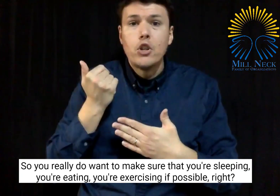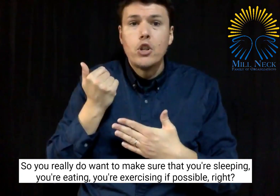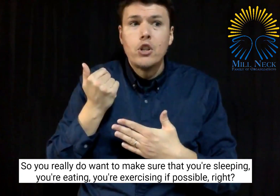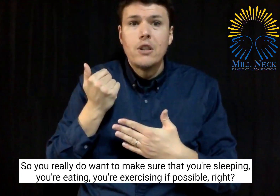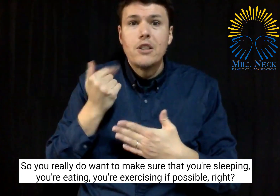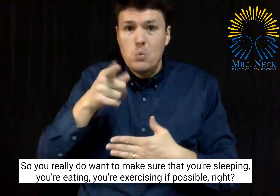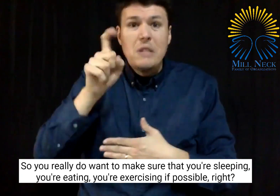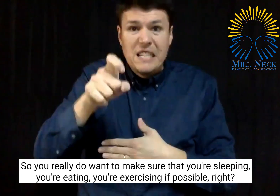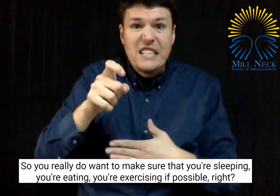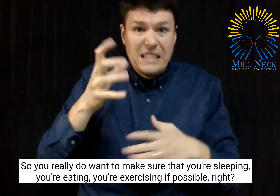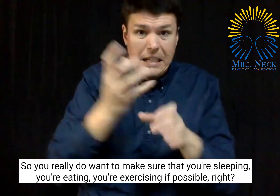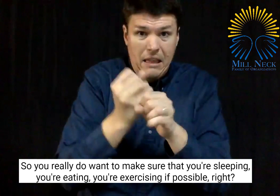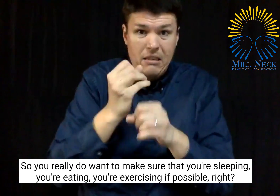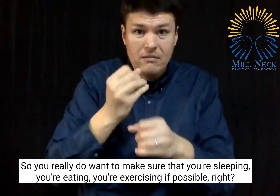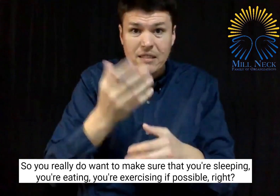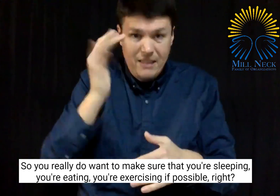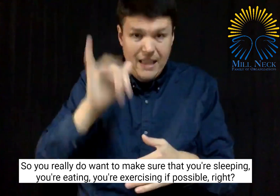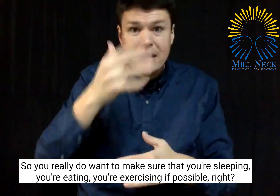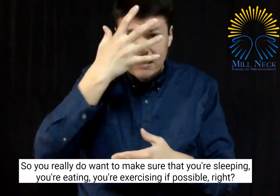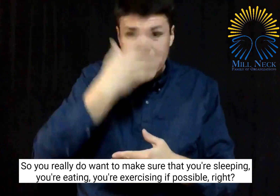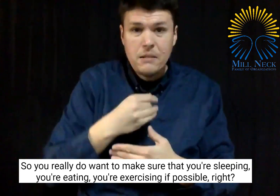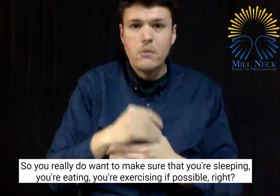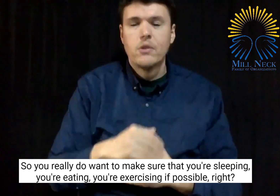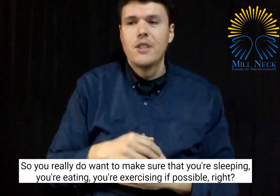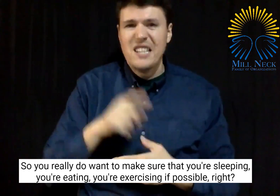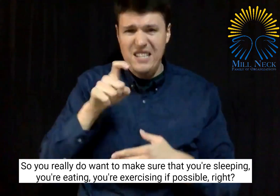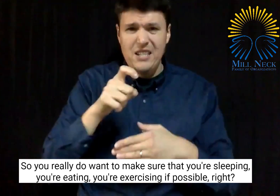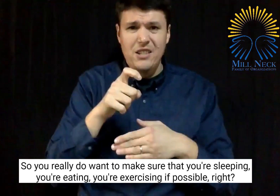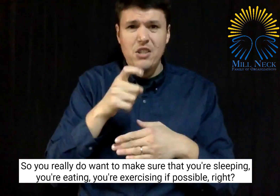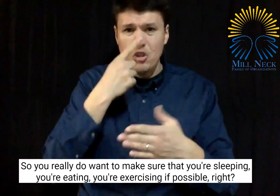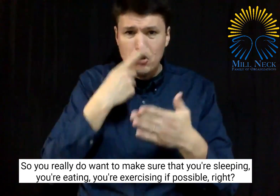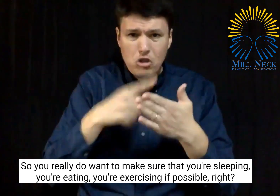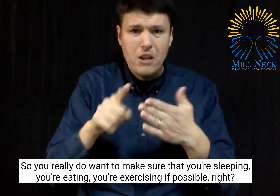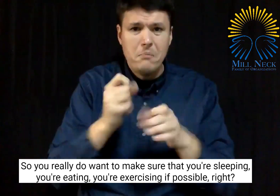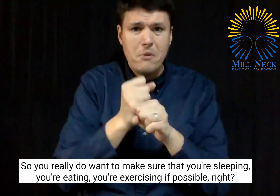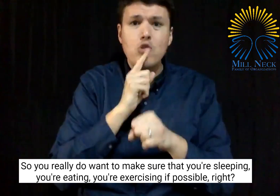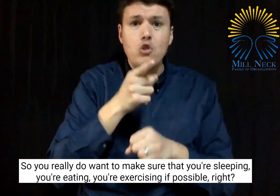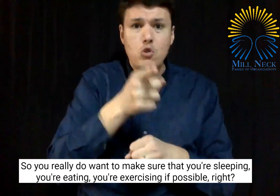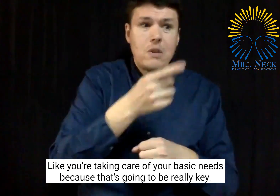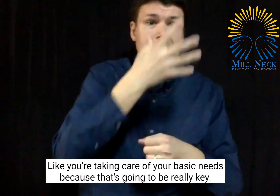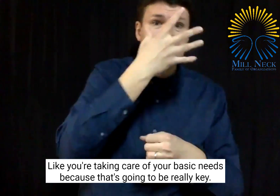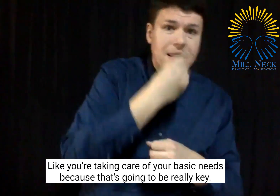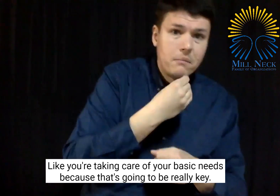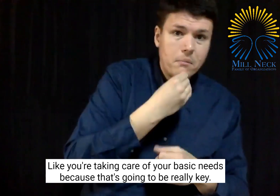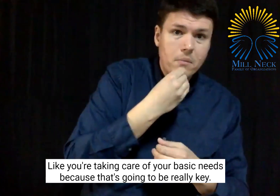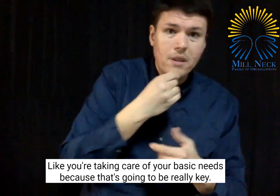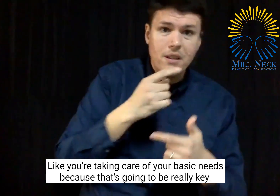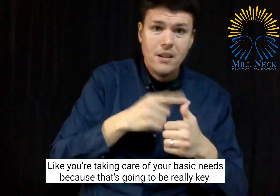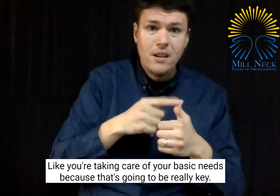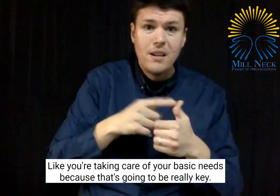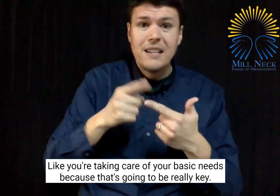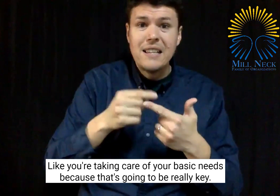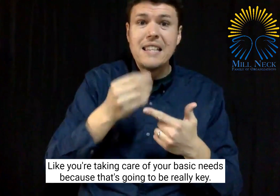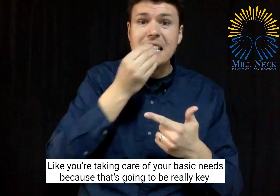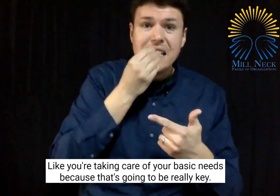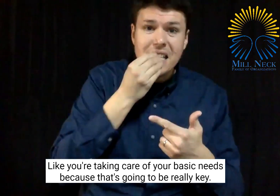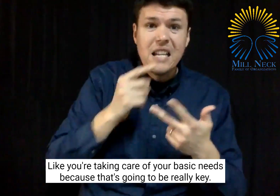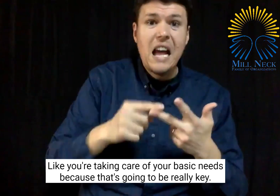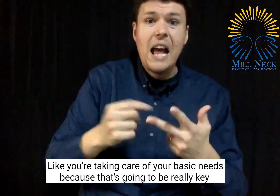really do want to make sure that you're sleeping, you're eating, you're exercising if possible, right? Like you're taking care of your basic needs, because that's